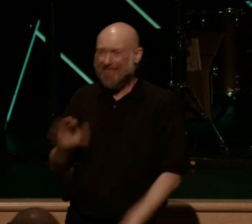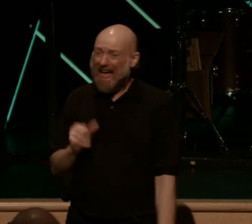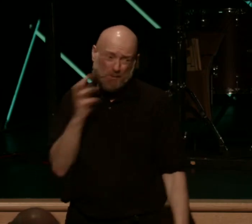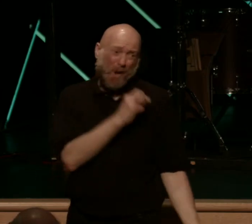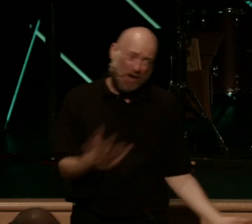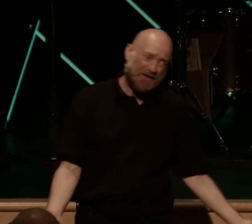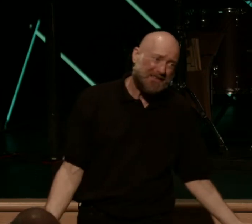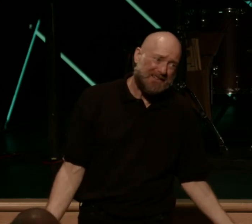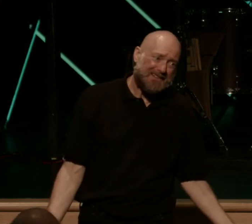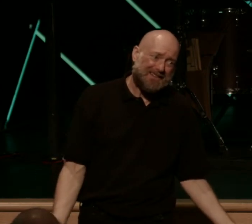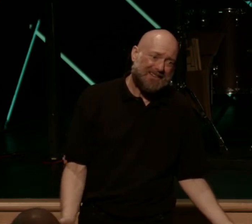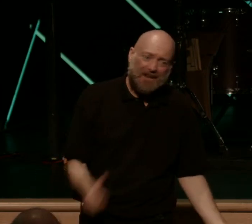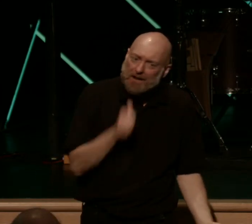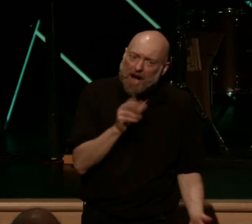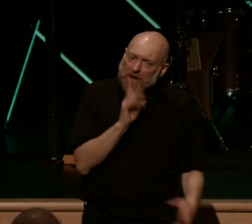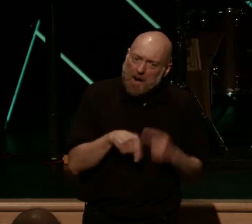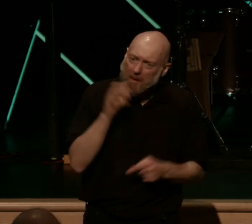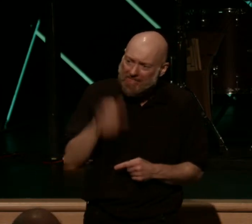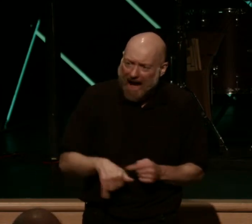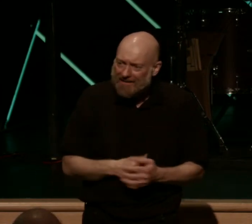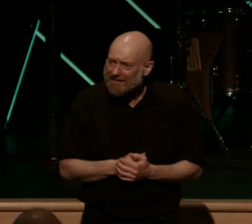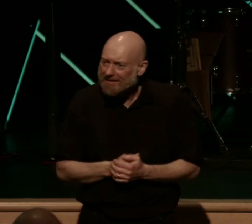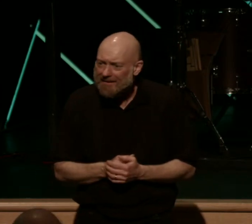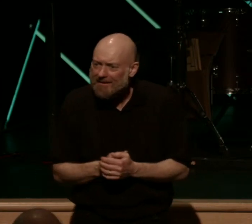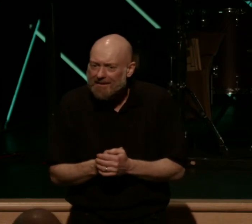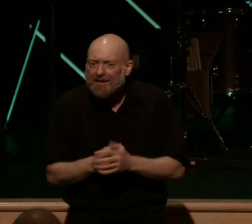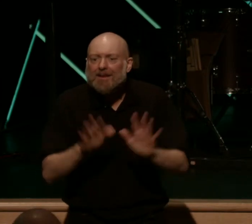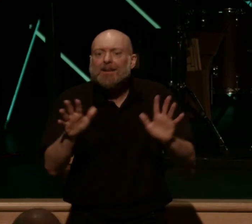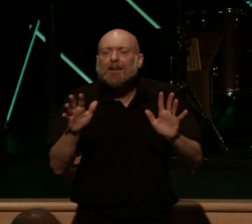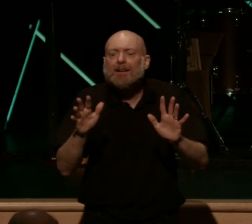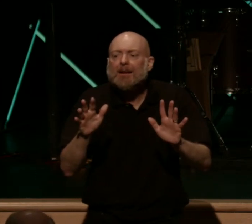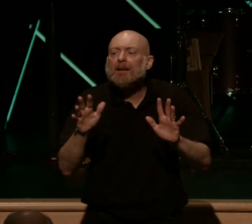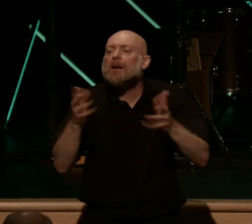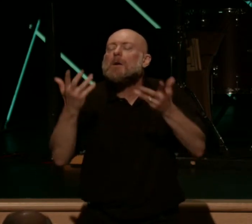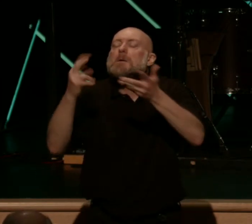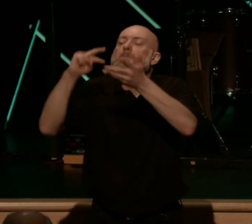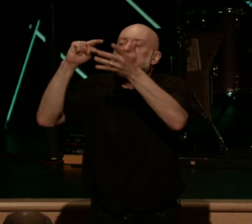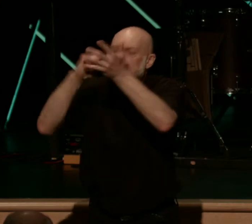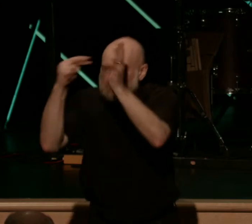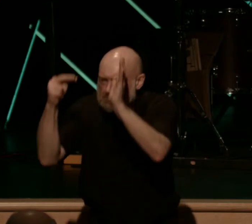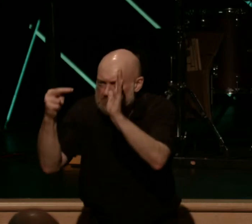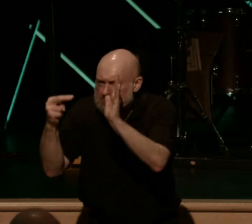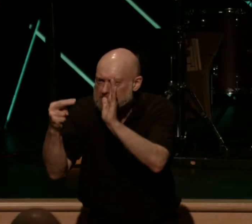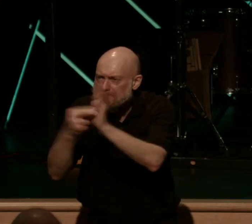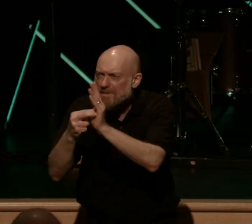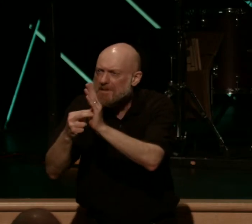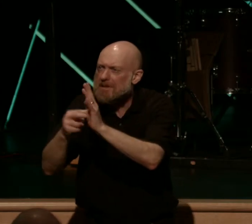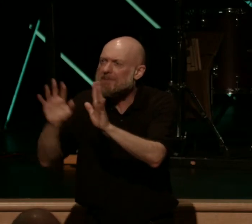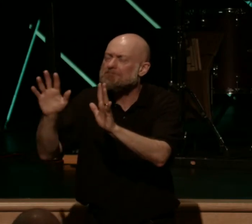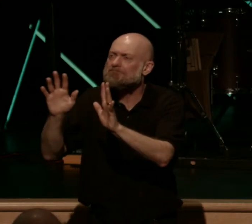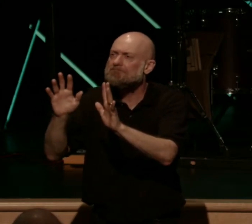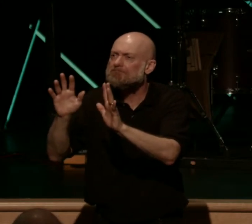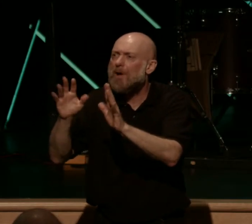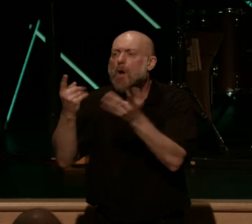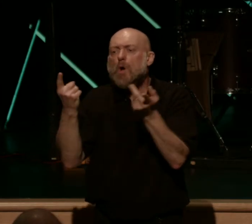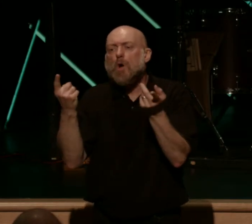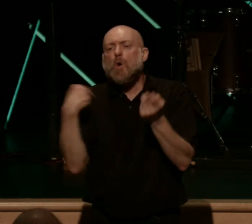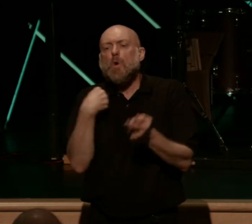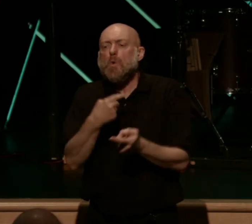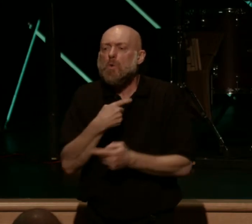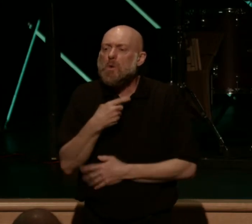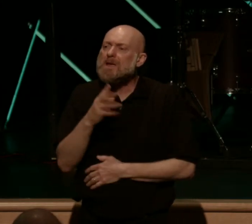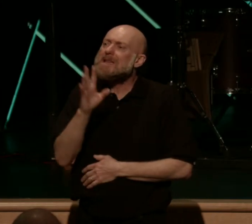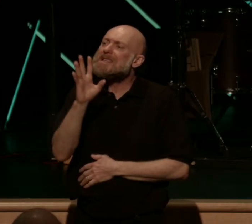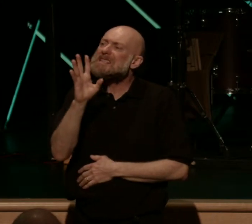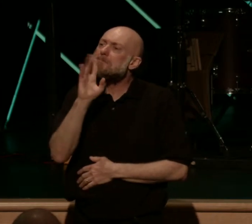weird. That's not what this is talking about. Addressing one another in psalms means we are speaking